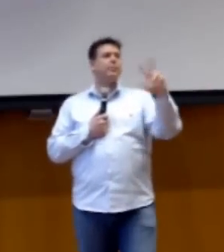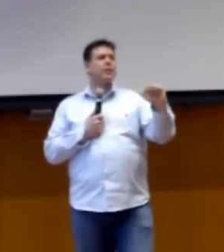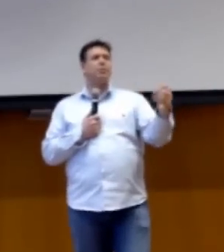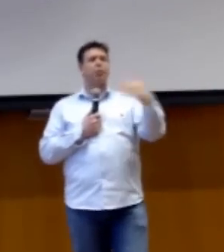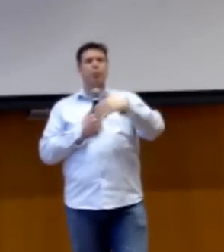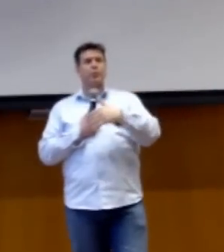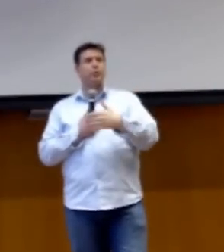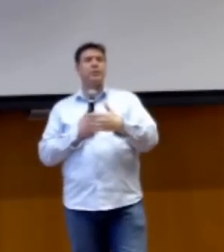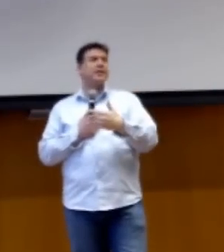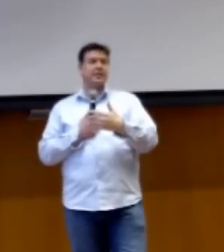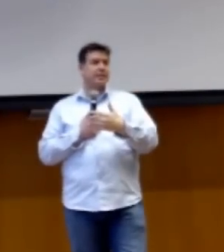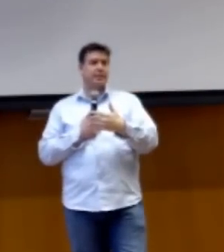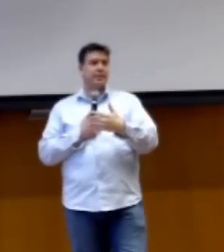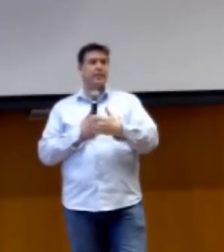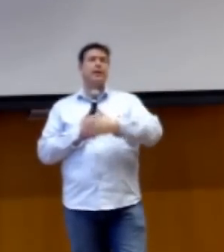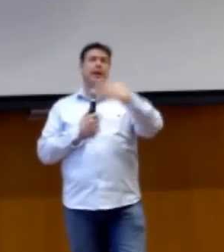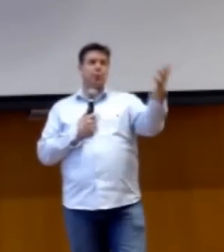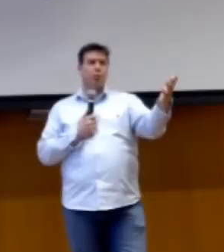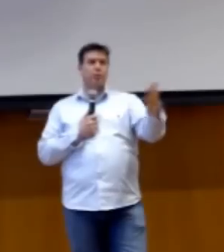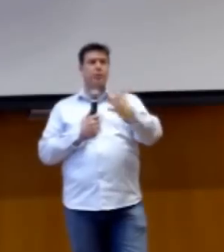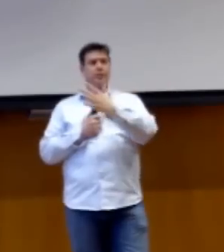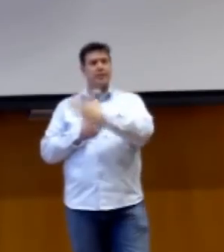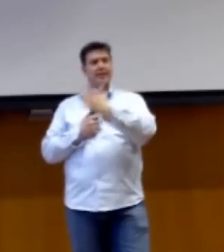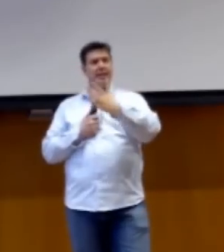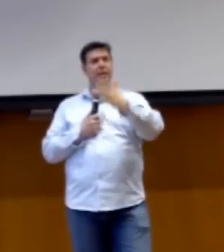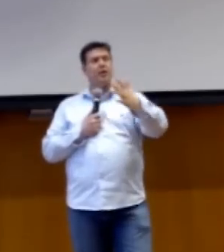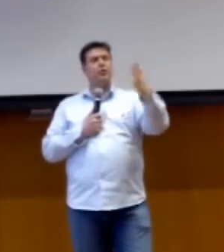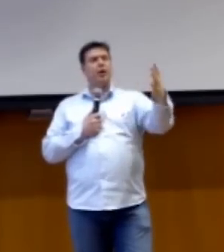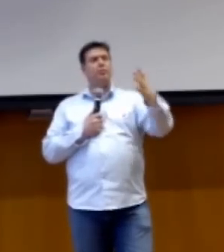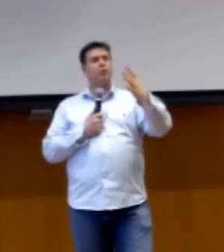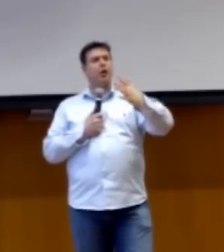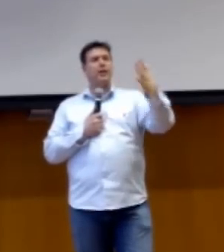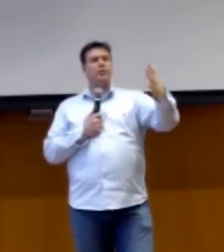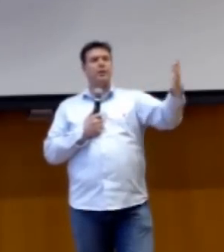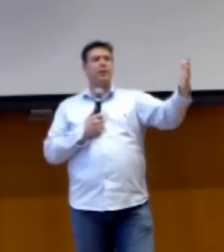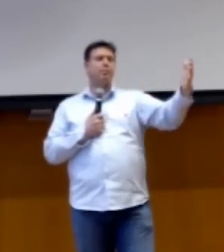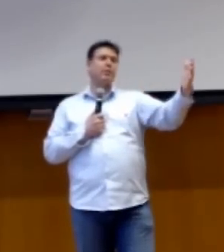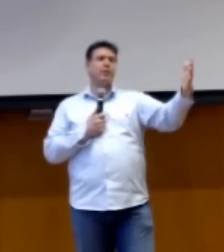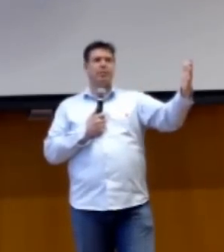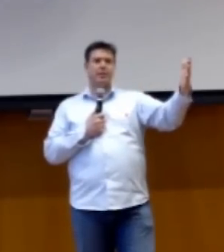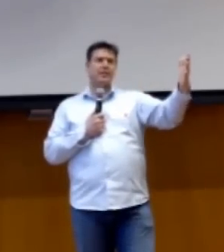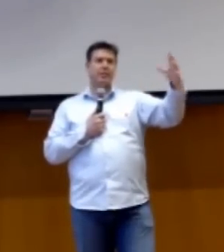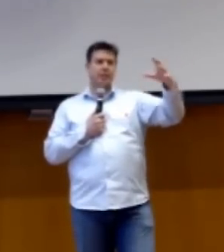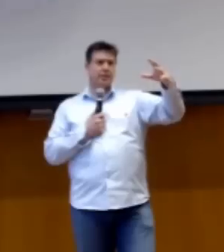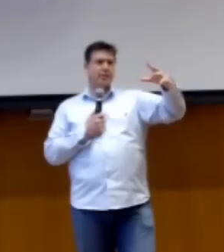Because before World War II, it didn't exist. And after World War II, you can see a steady change. And in about the 70s,